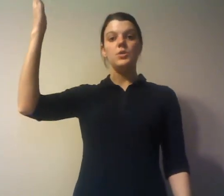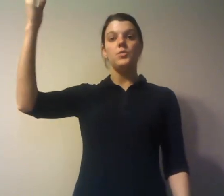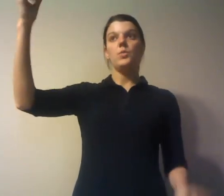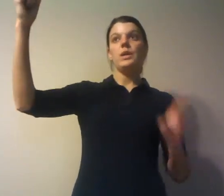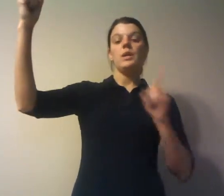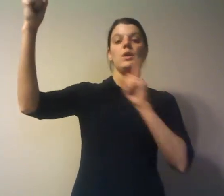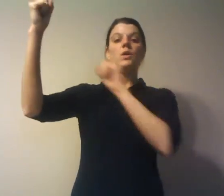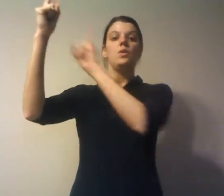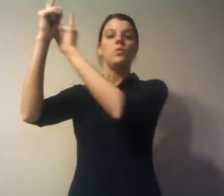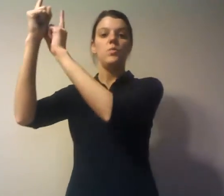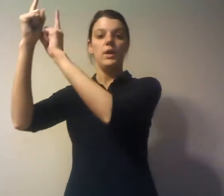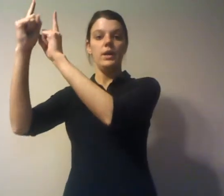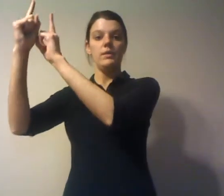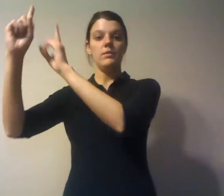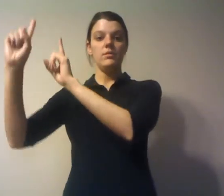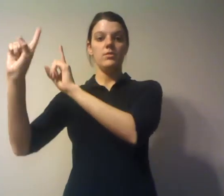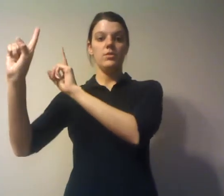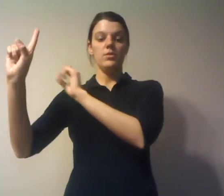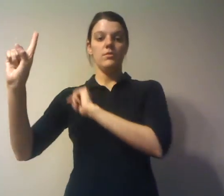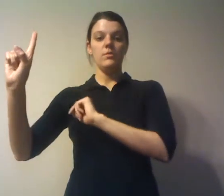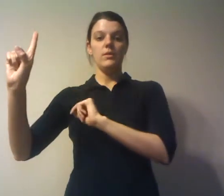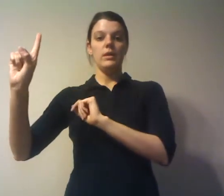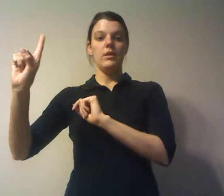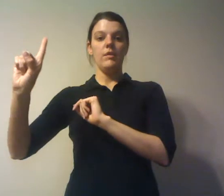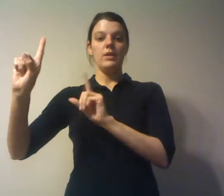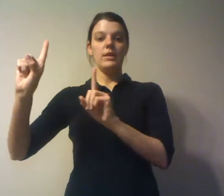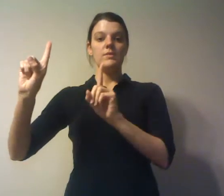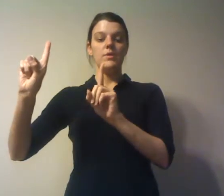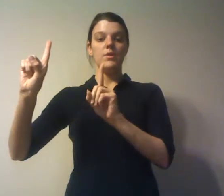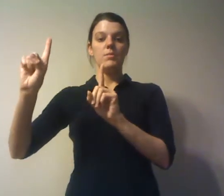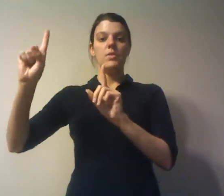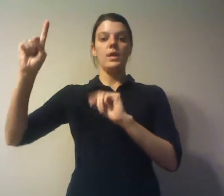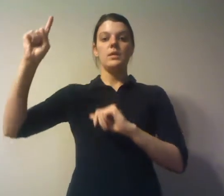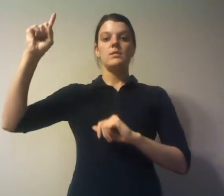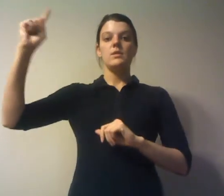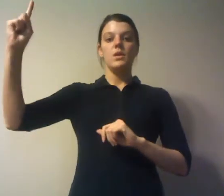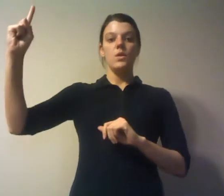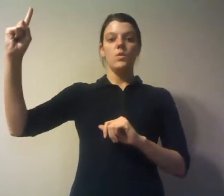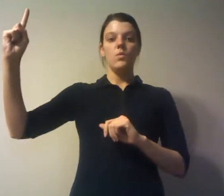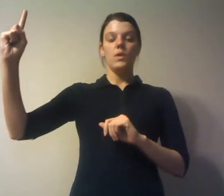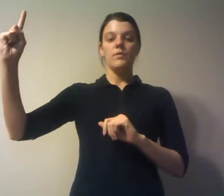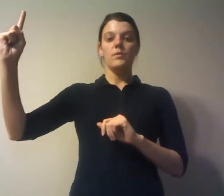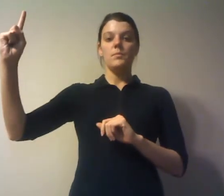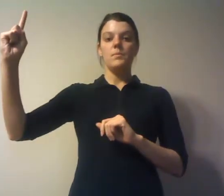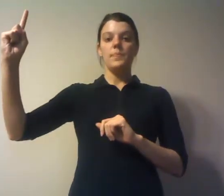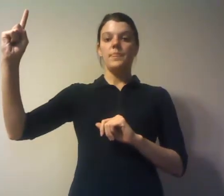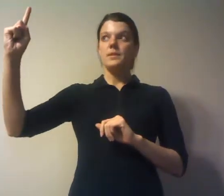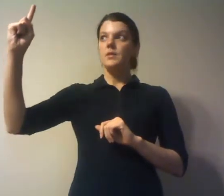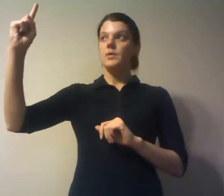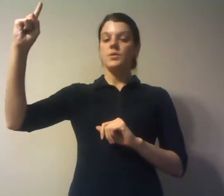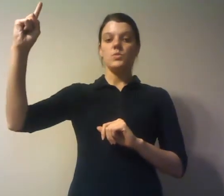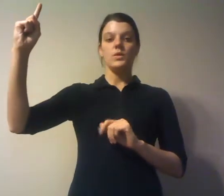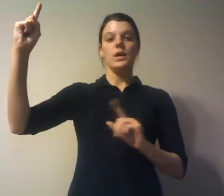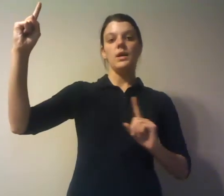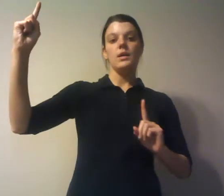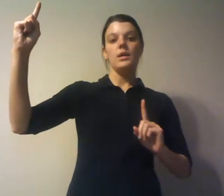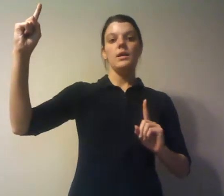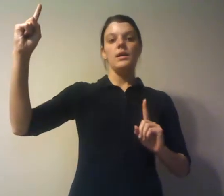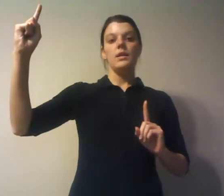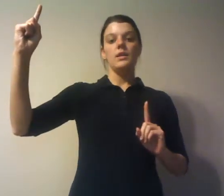you we run. You have index finger on both hands. One of them is up here toward God.